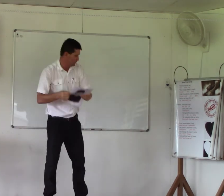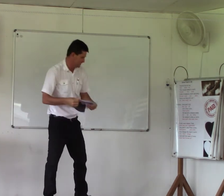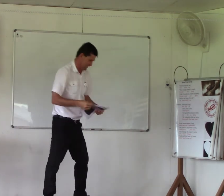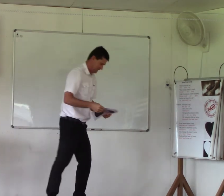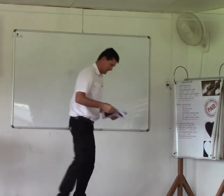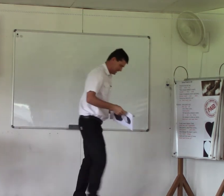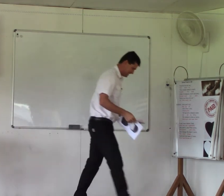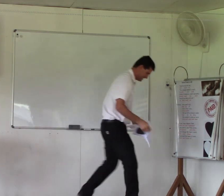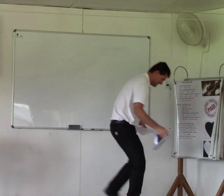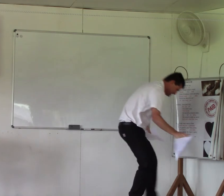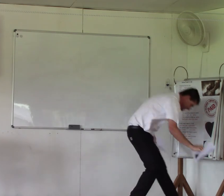Yeah.